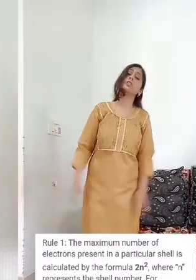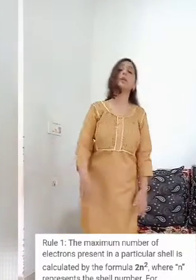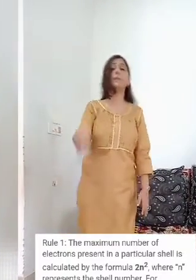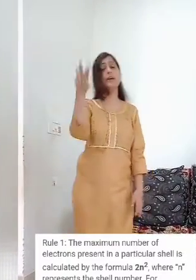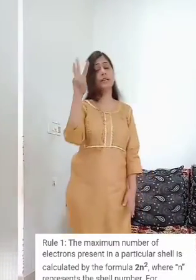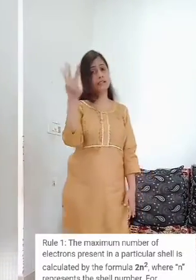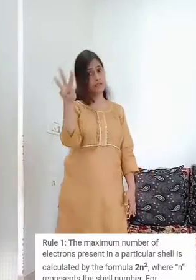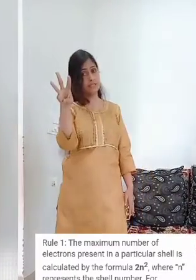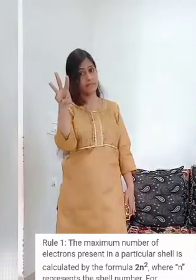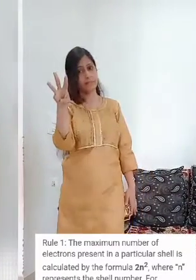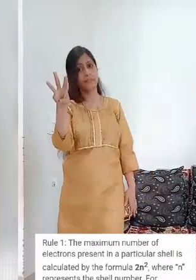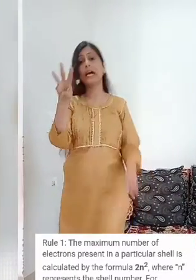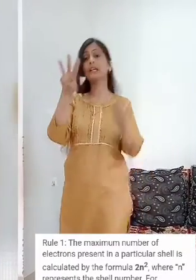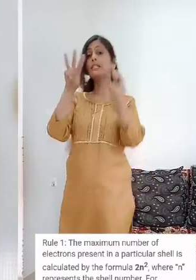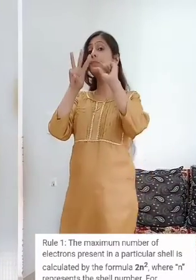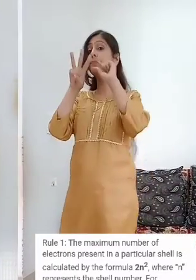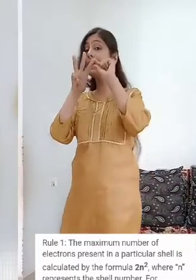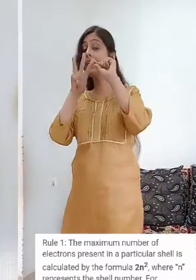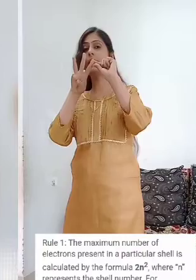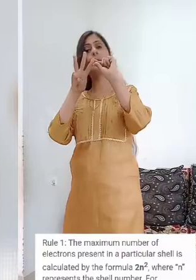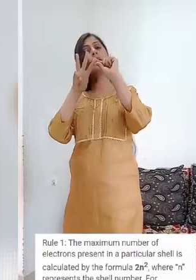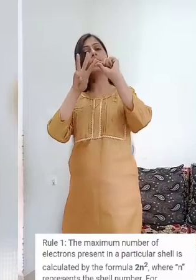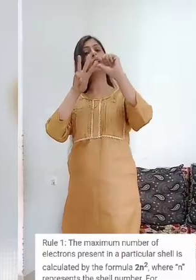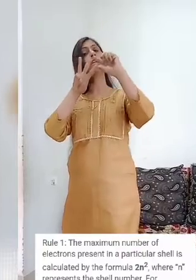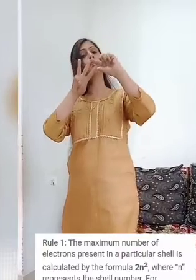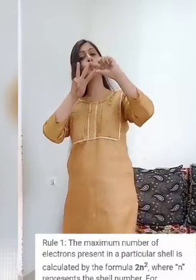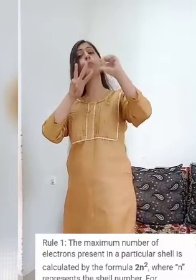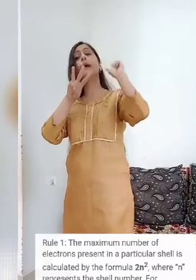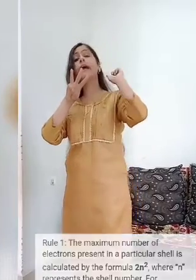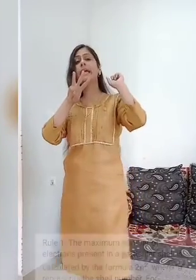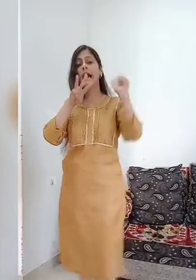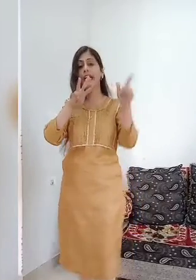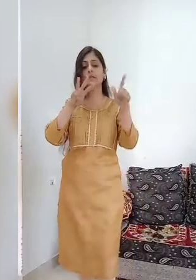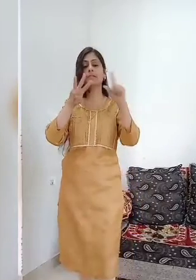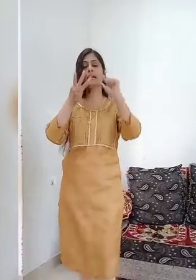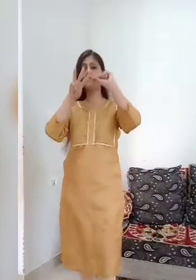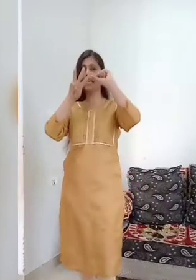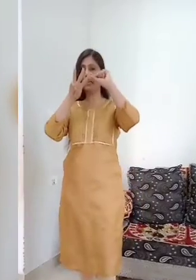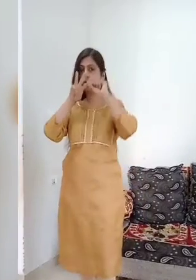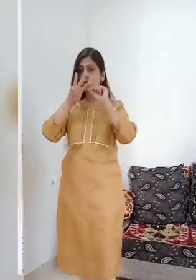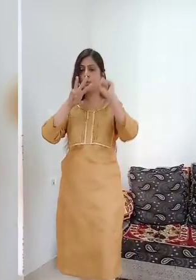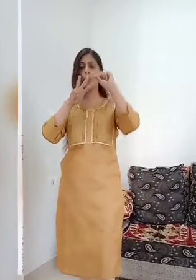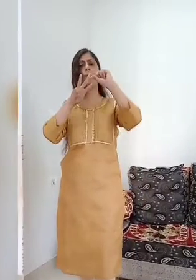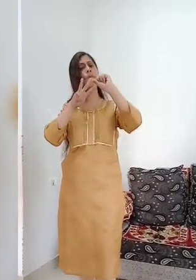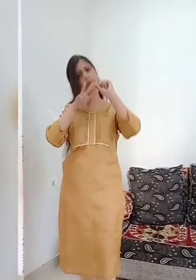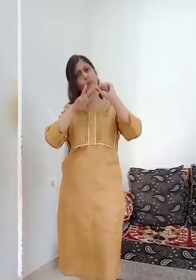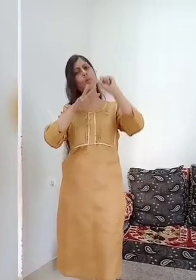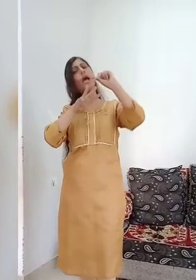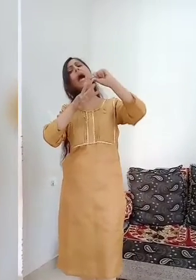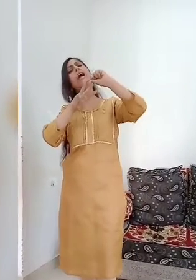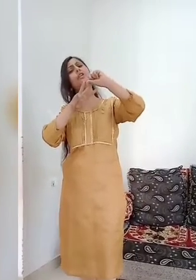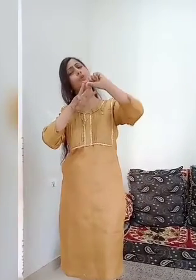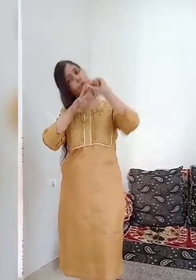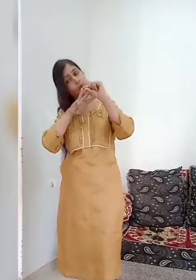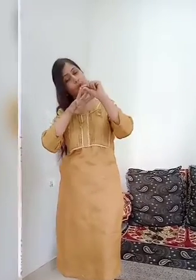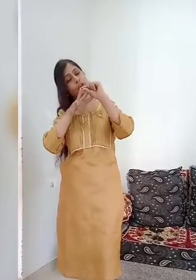three particles that is the main constituted by an atom, that is electron, proton and neutron,